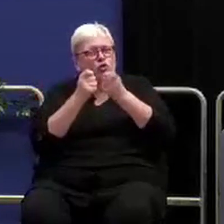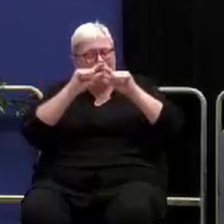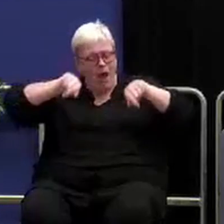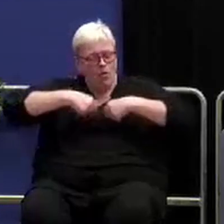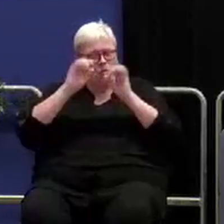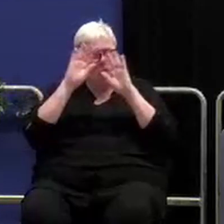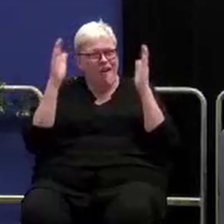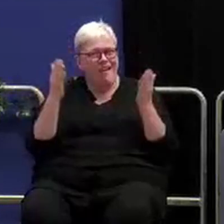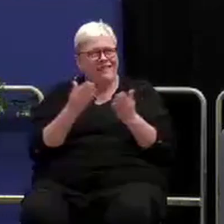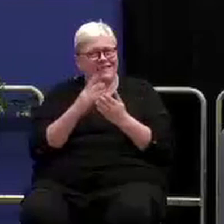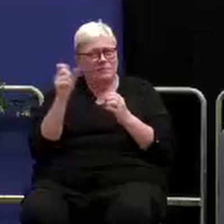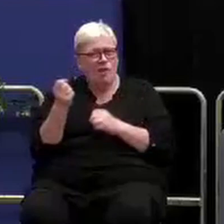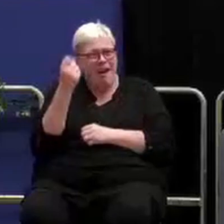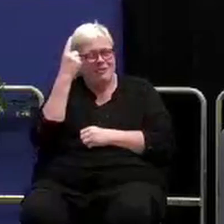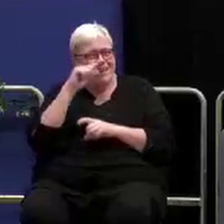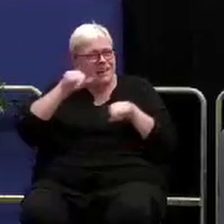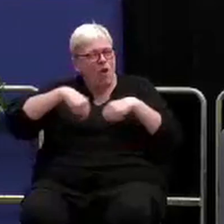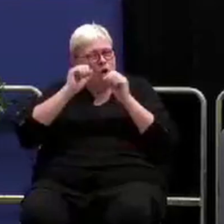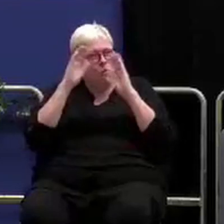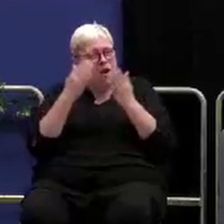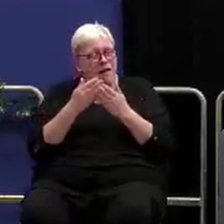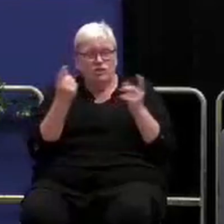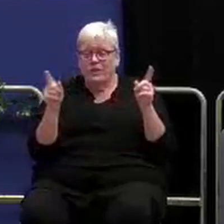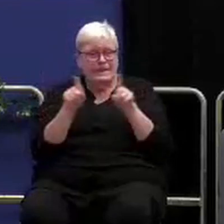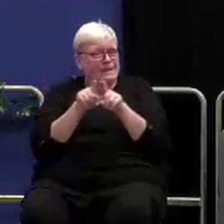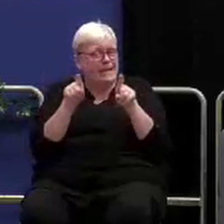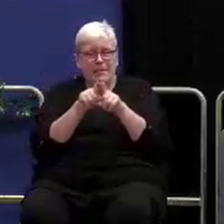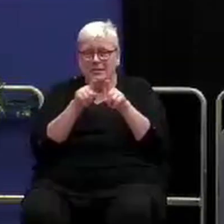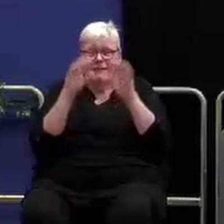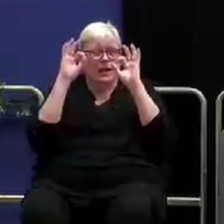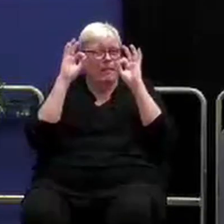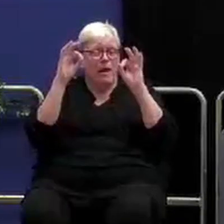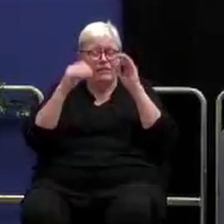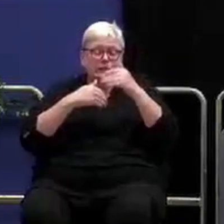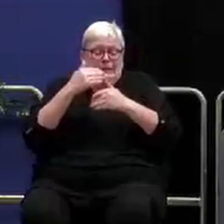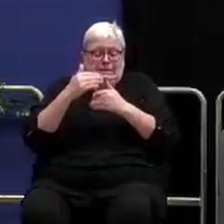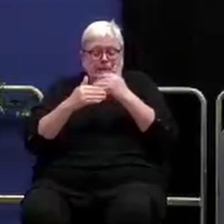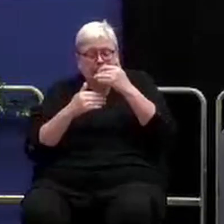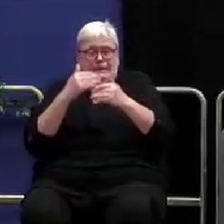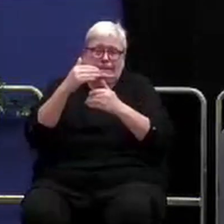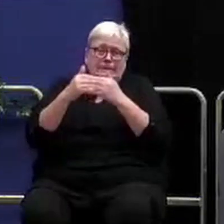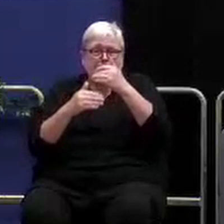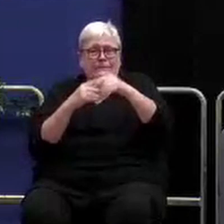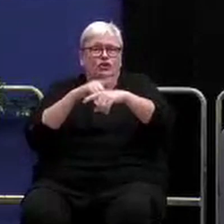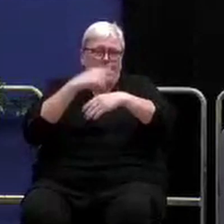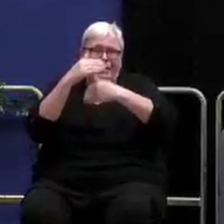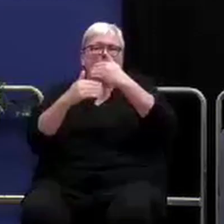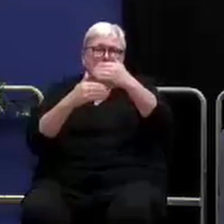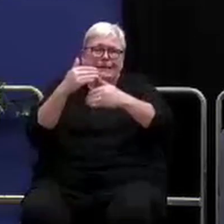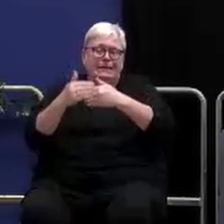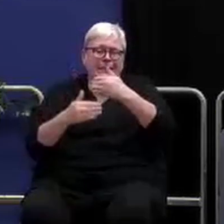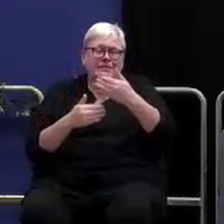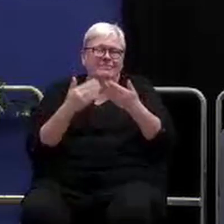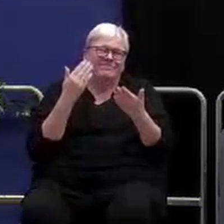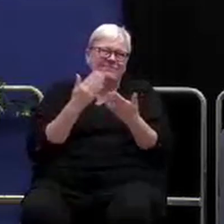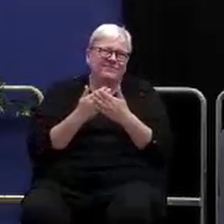to understand our world, and that might not be the same as having a perfect chronological account. I suppose that's a comment,